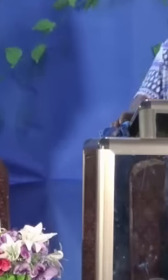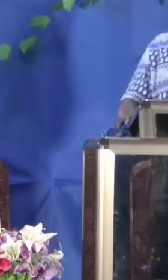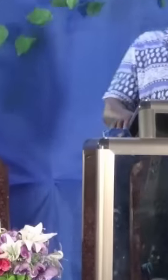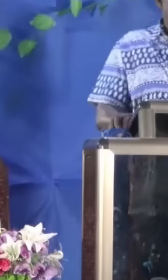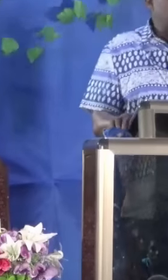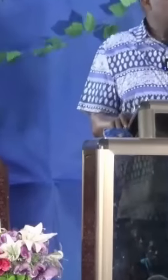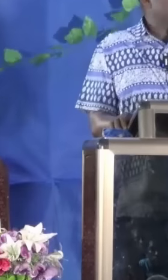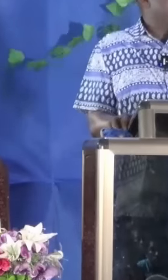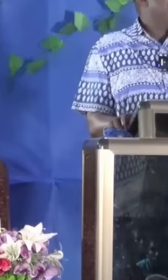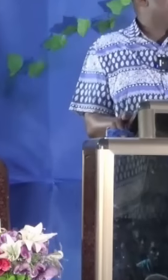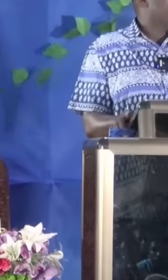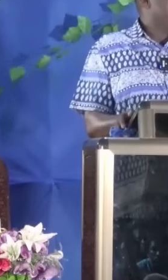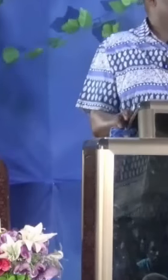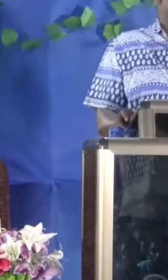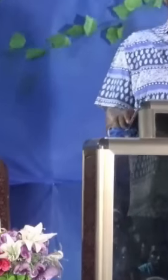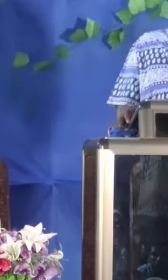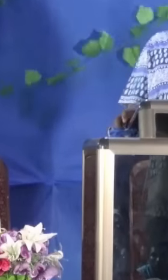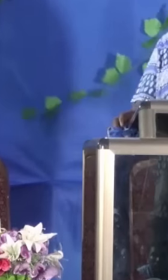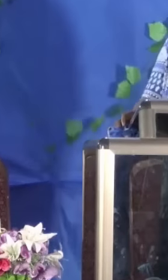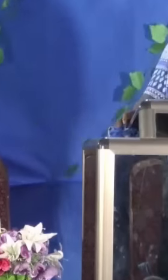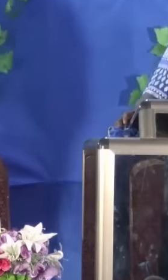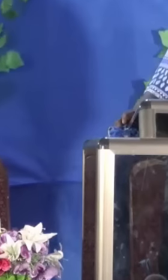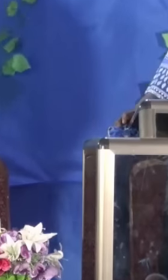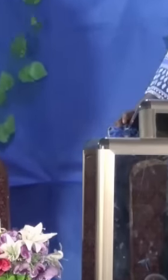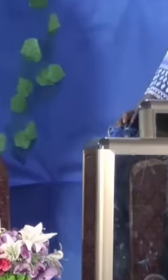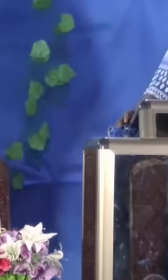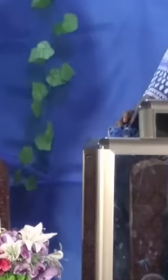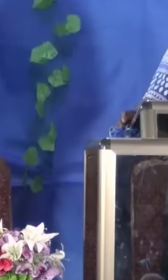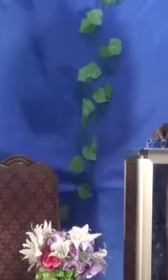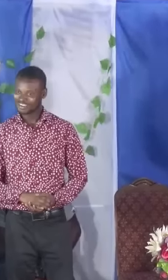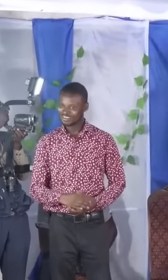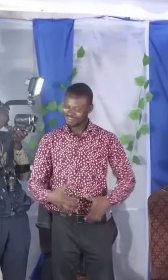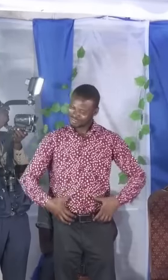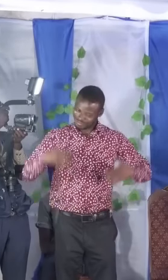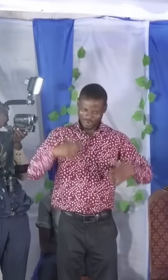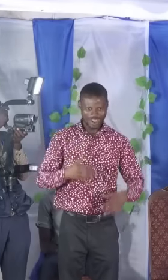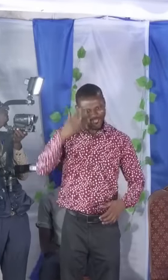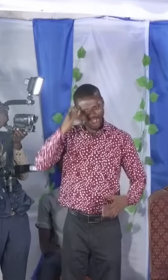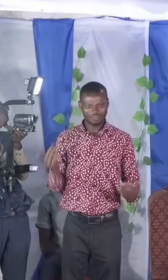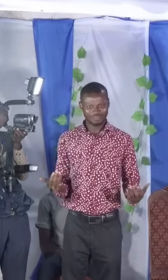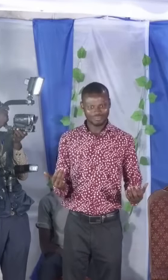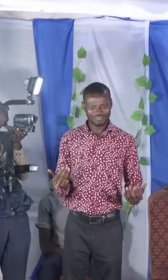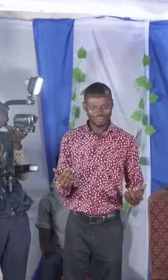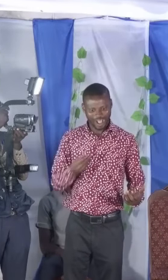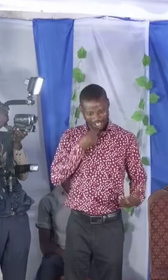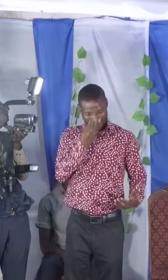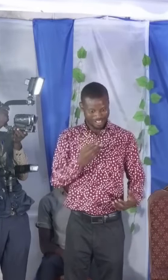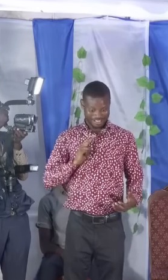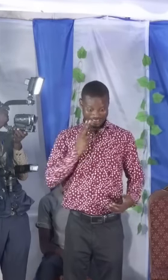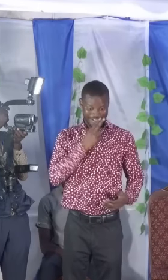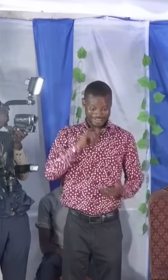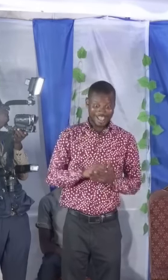And you have to say, "You are not going to be able to do that." Papa, papa, papa. What's the toilet?